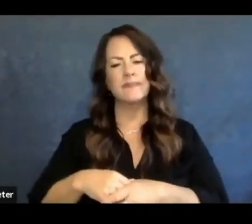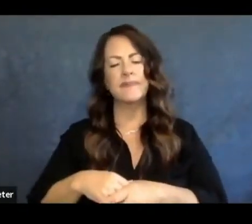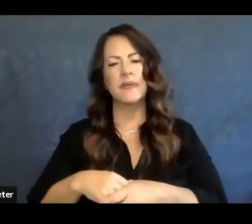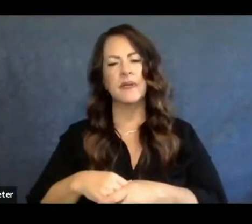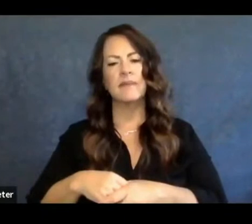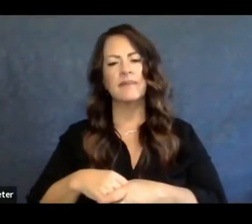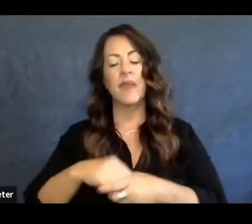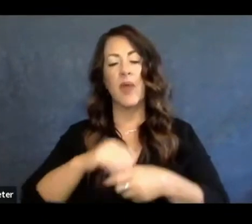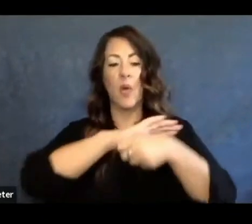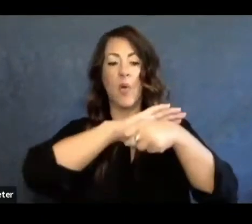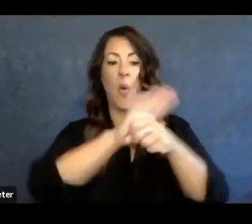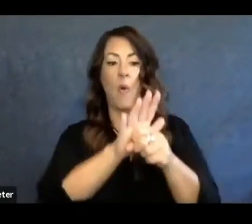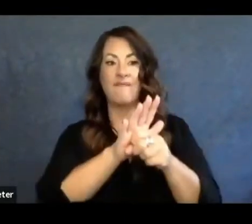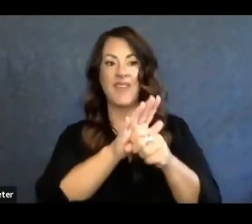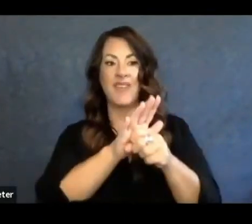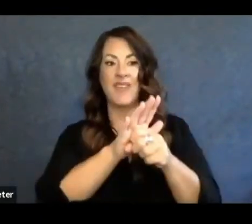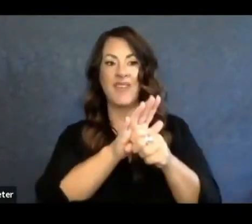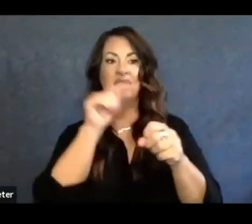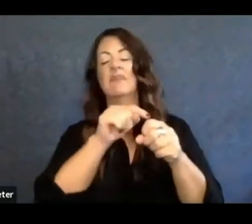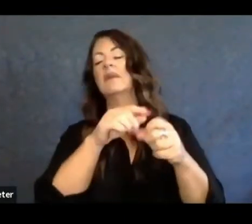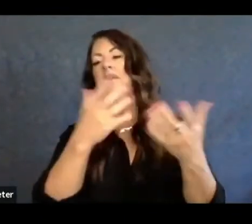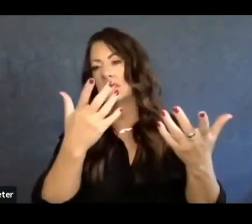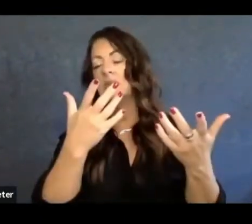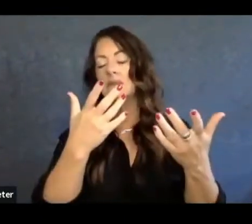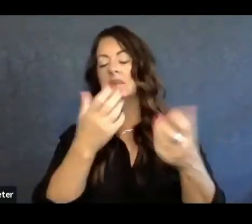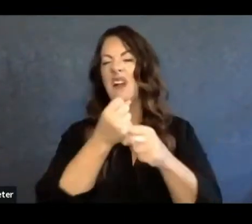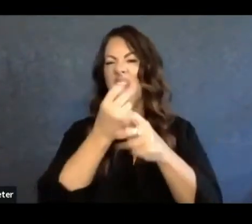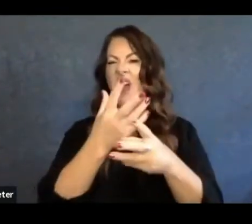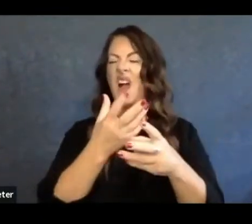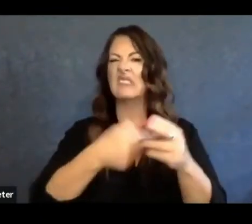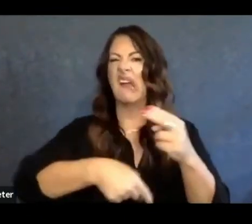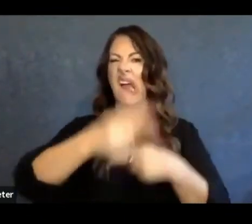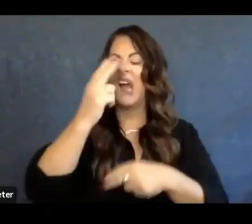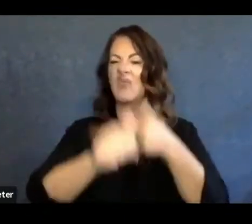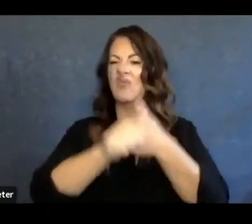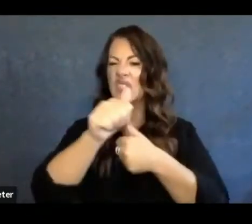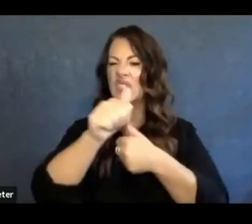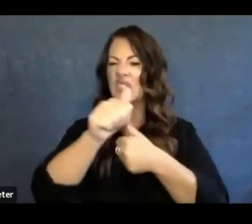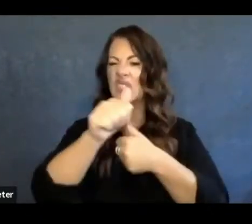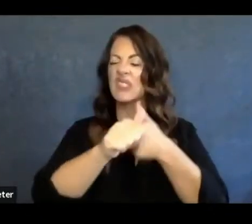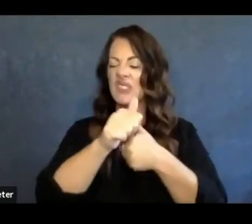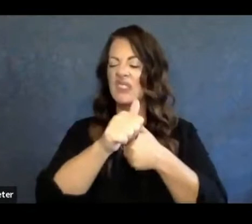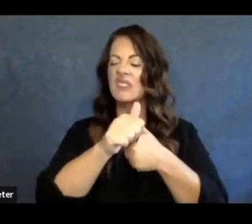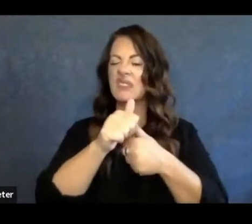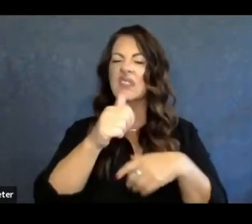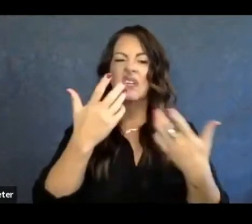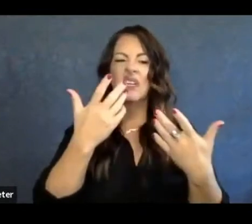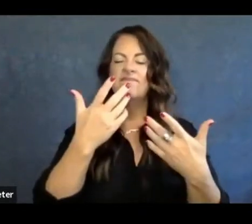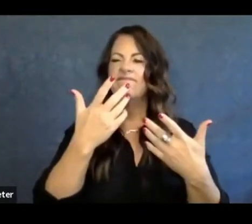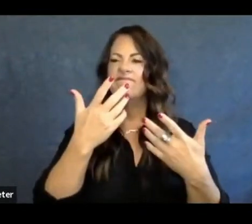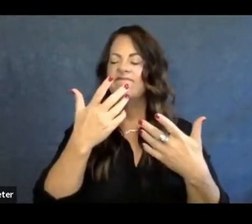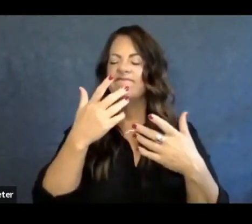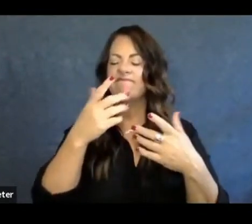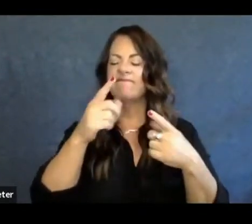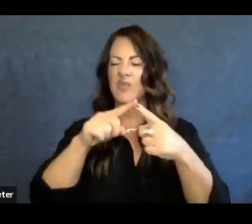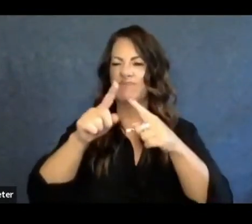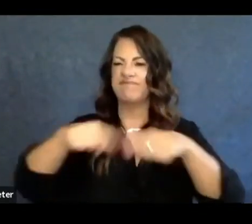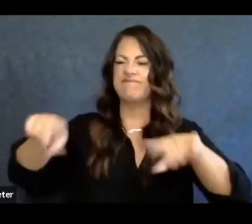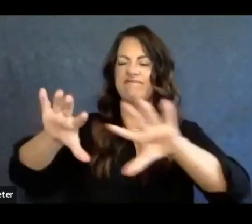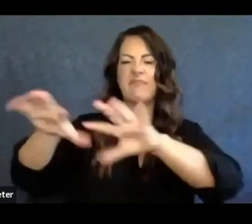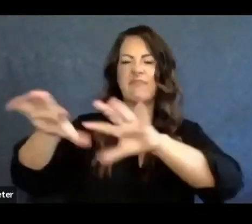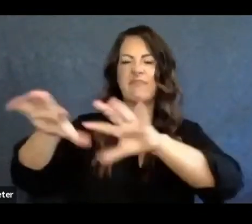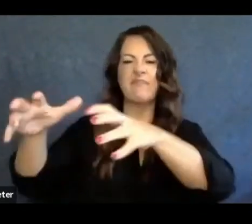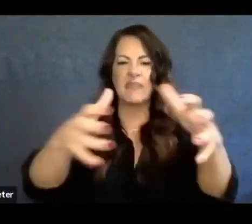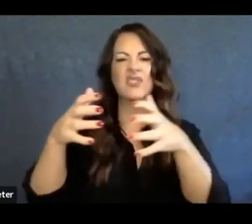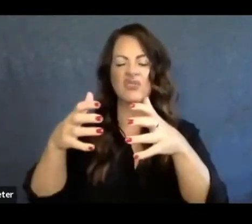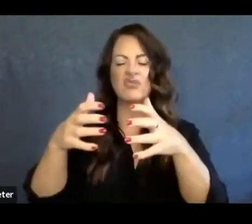the COVID pandemic, both the risk and concern around being infected, and even